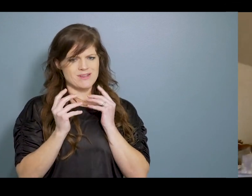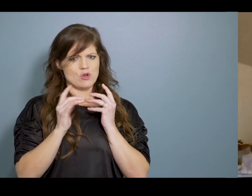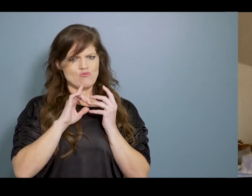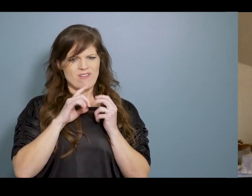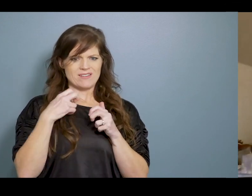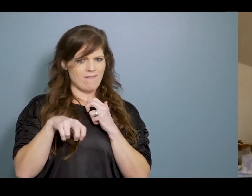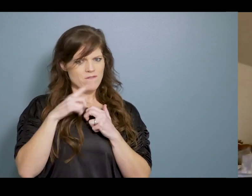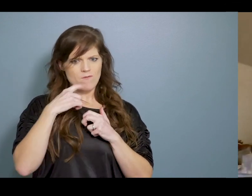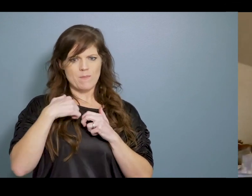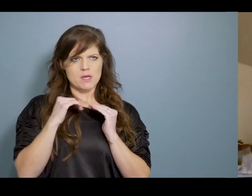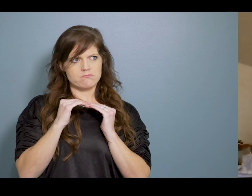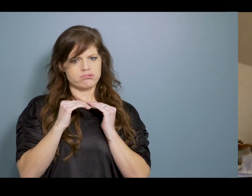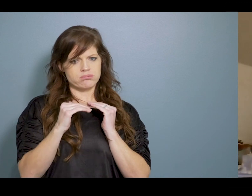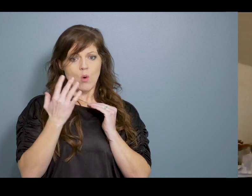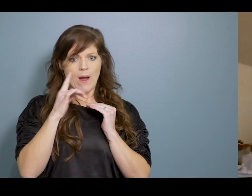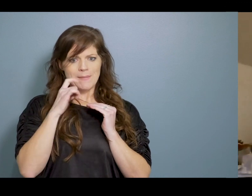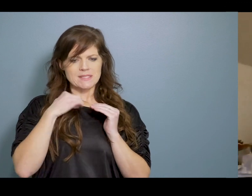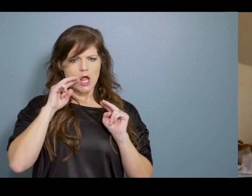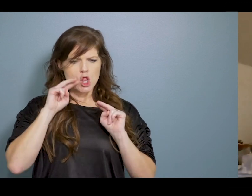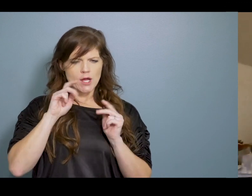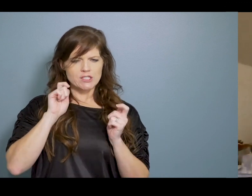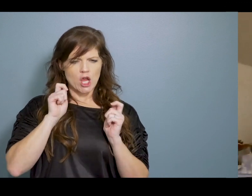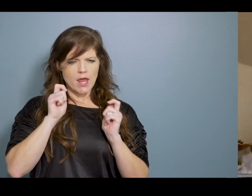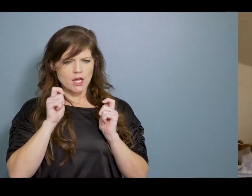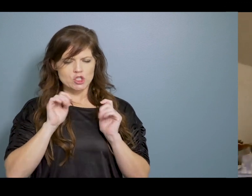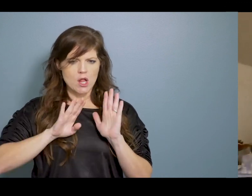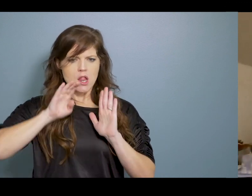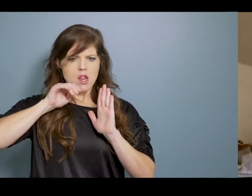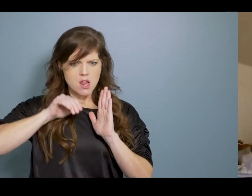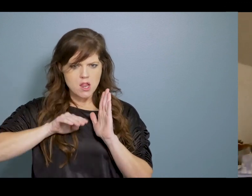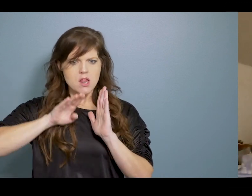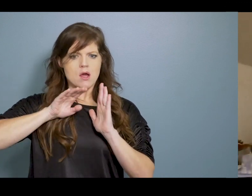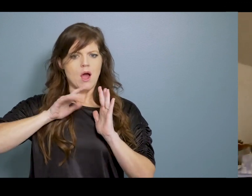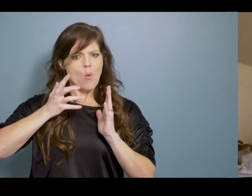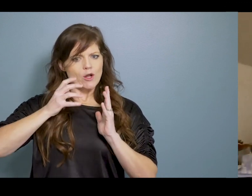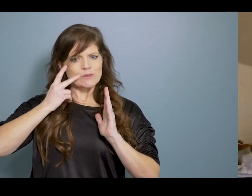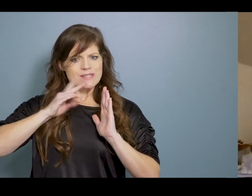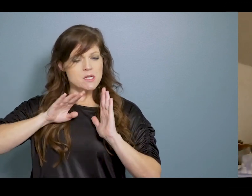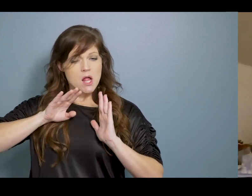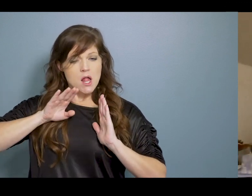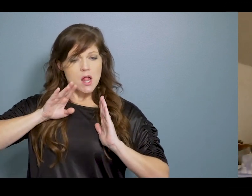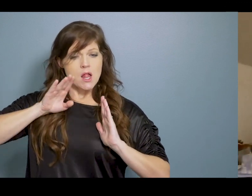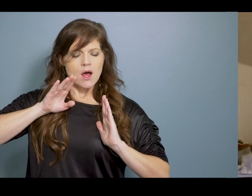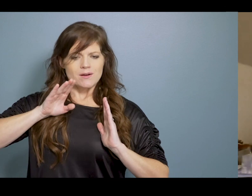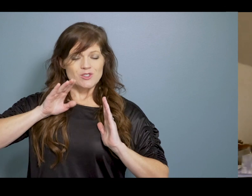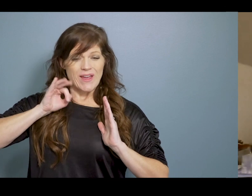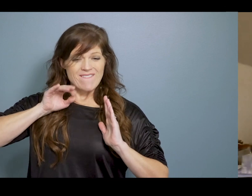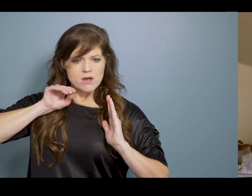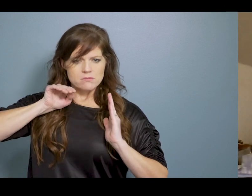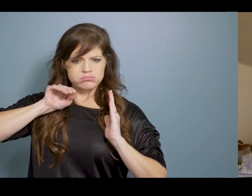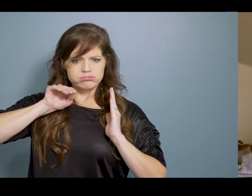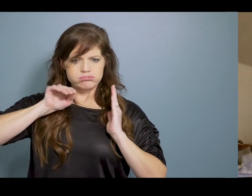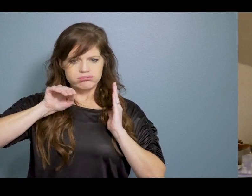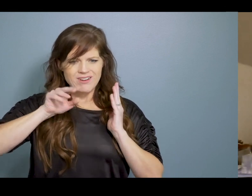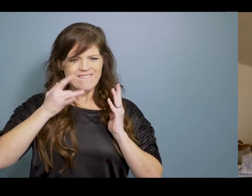that's hard for me. If I look at change management, the fact that maybe we're not changing and moving